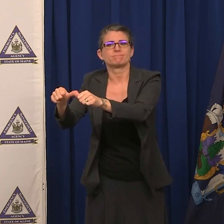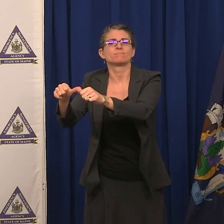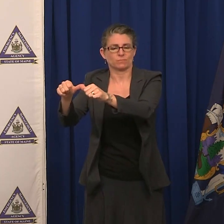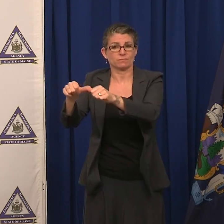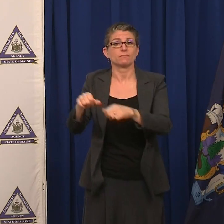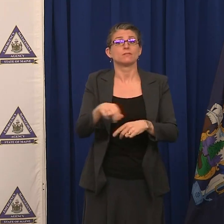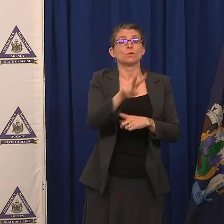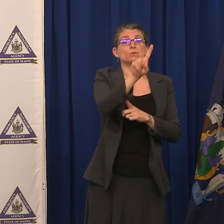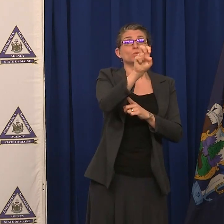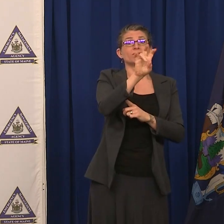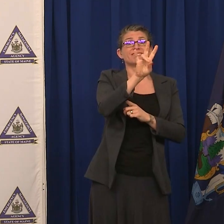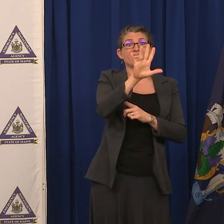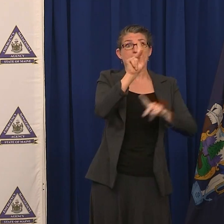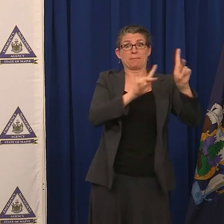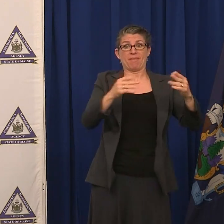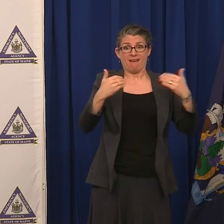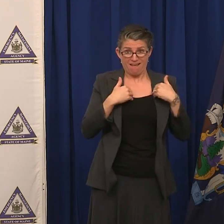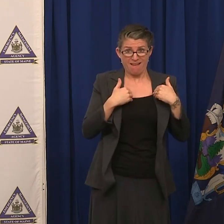from isolation.